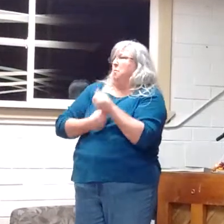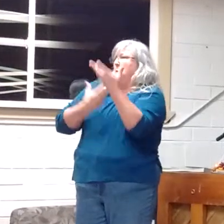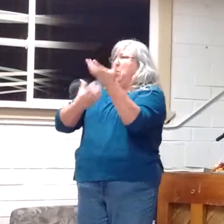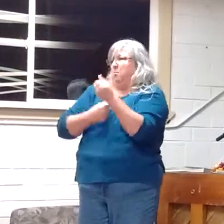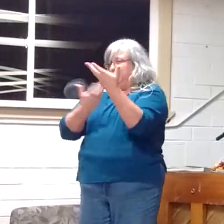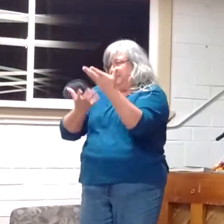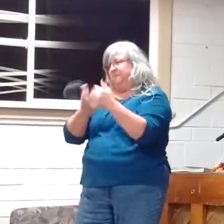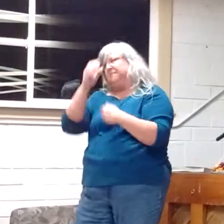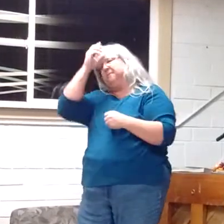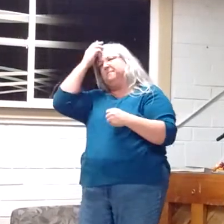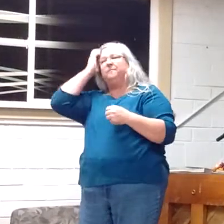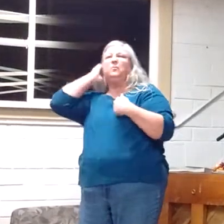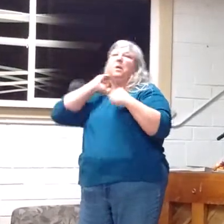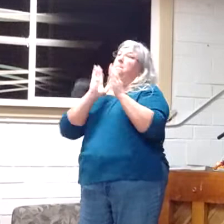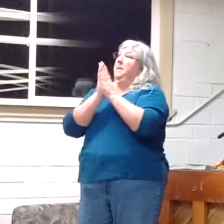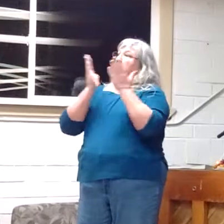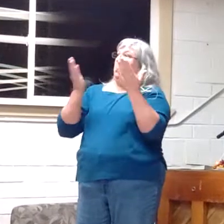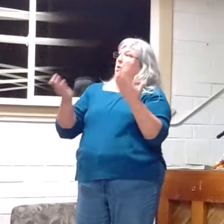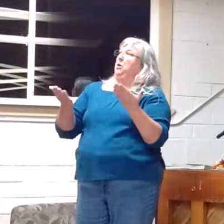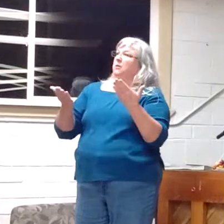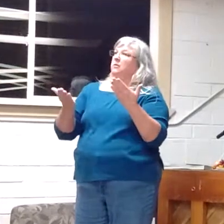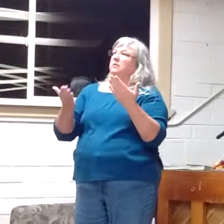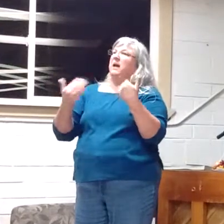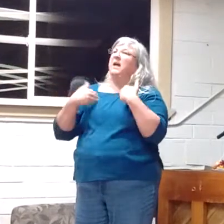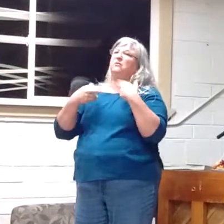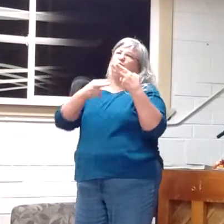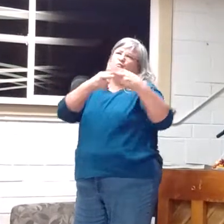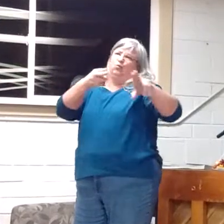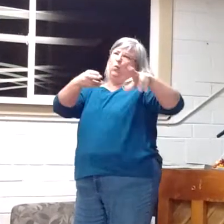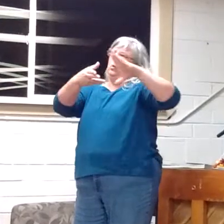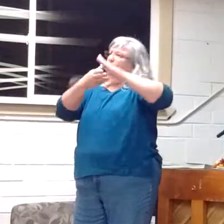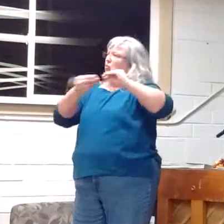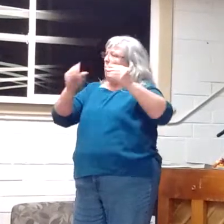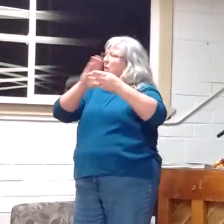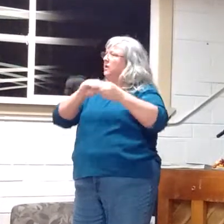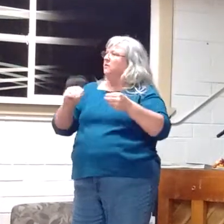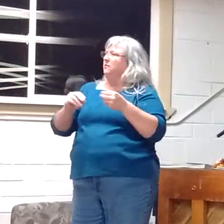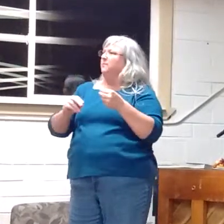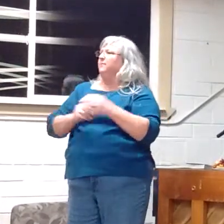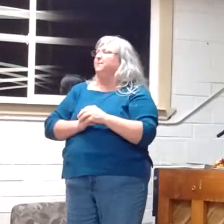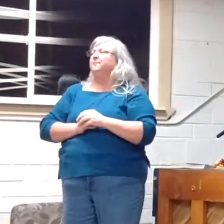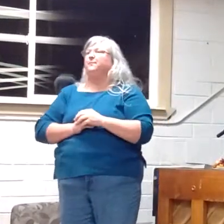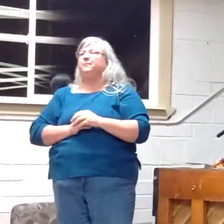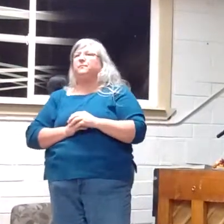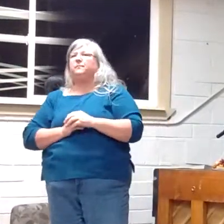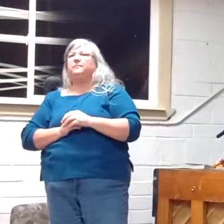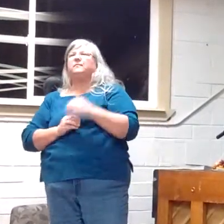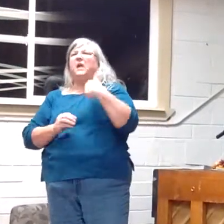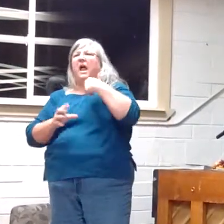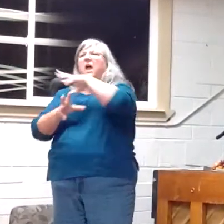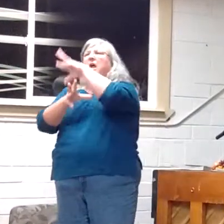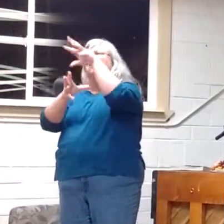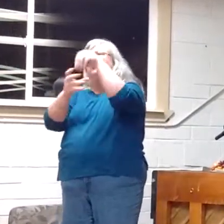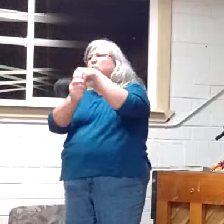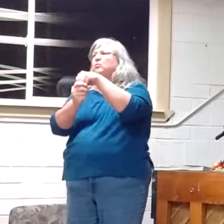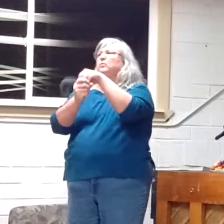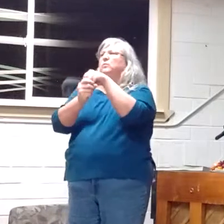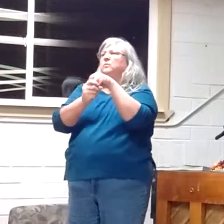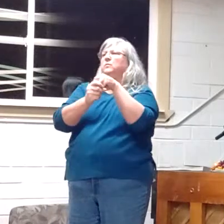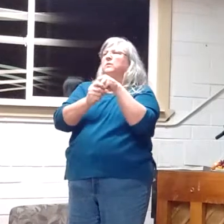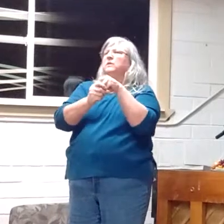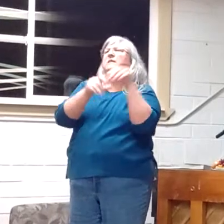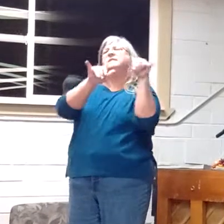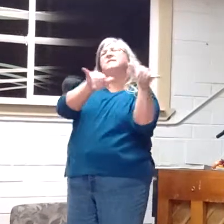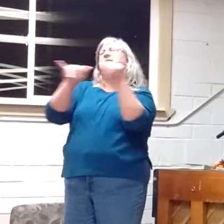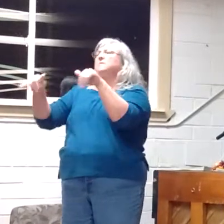My book has vignettes, which are short stories, and I incorporate a similar poem